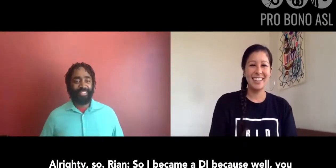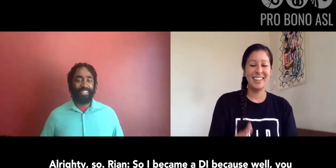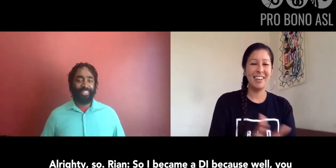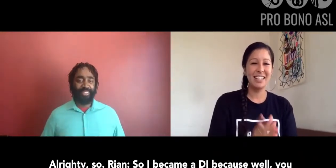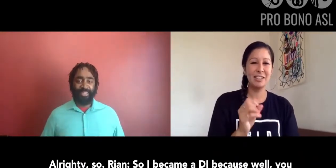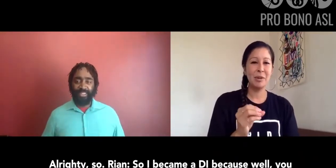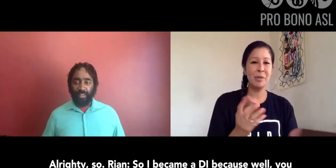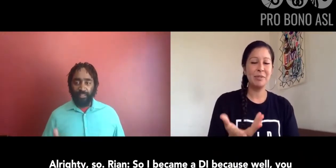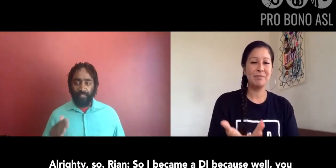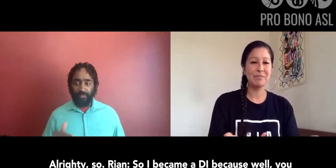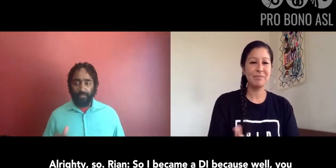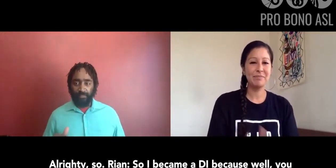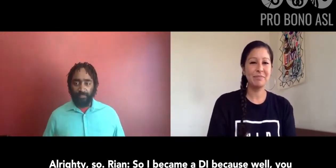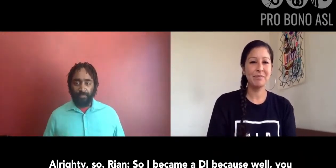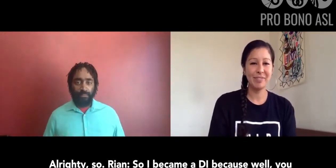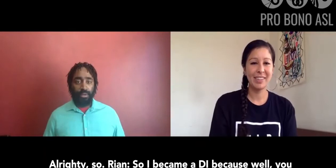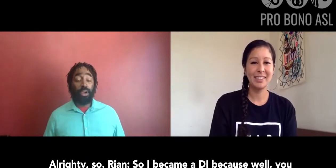Alrighty, so